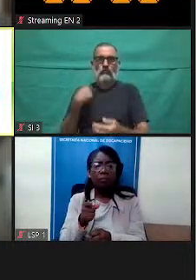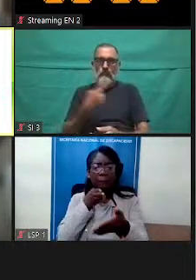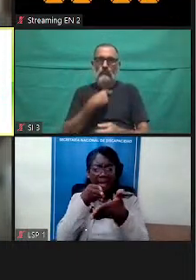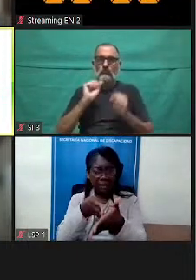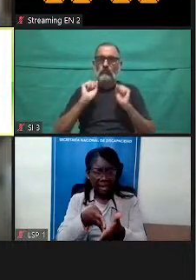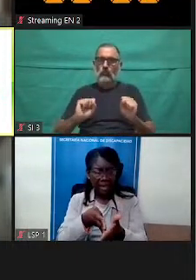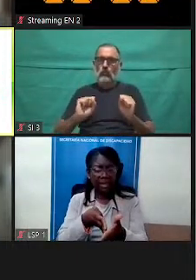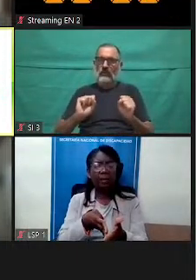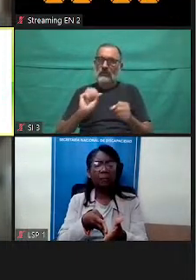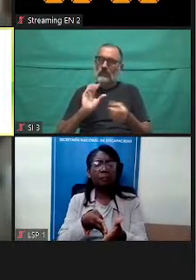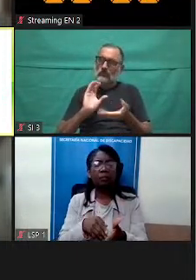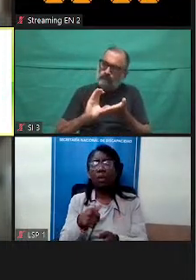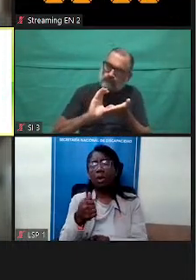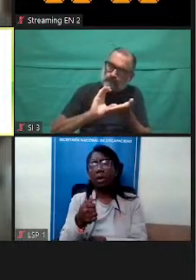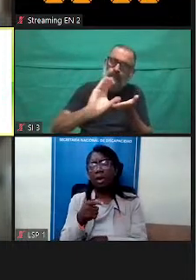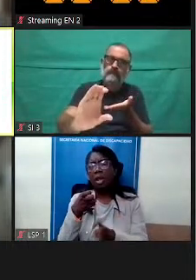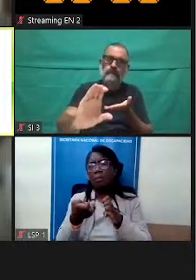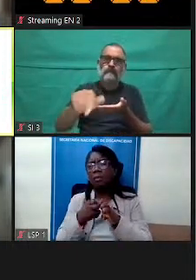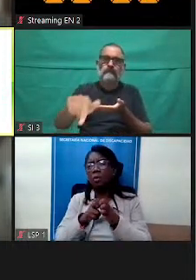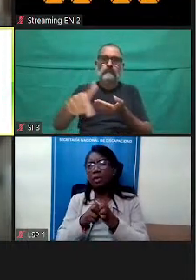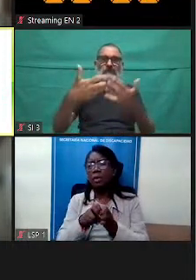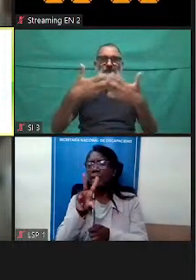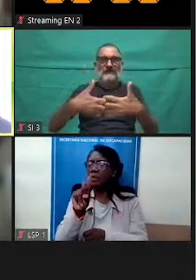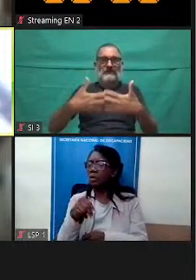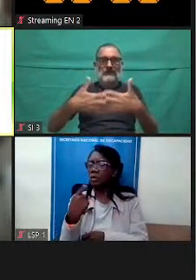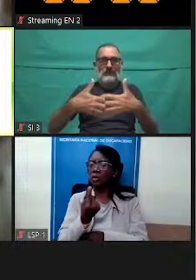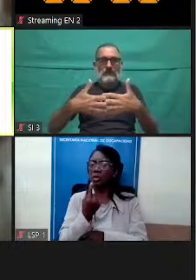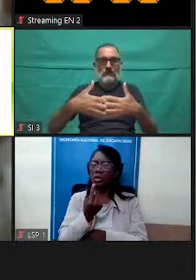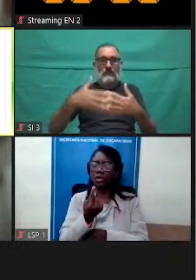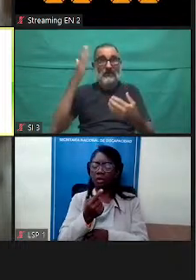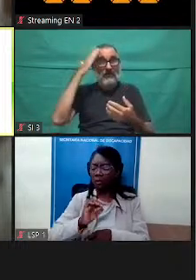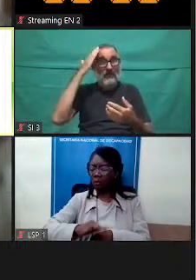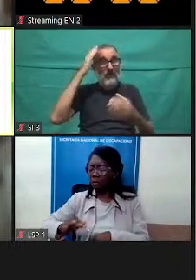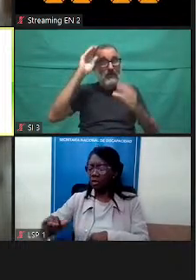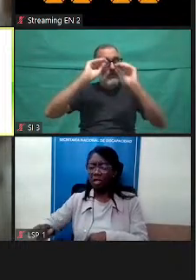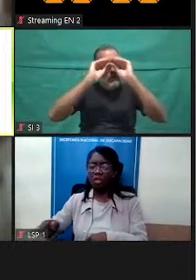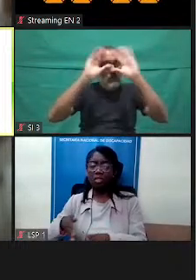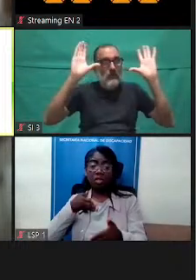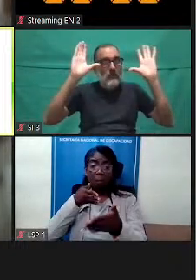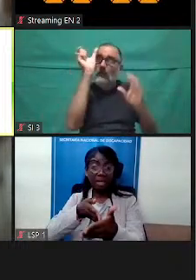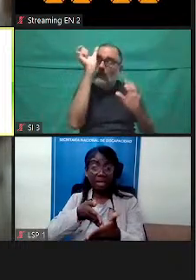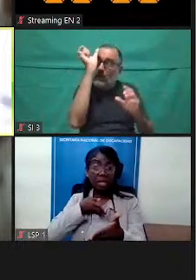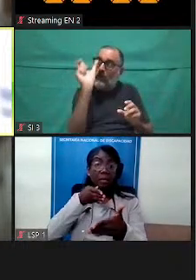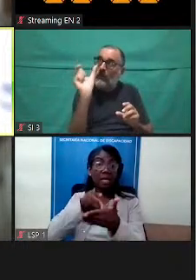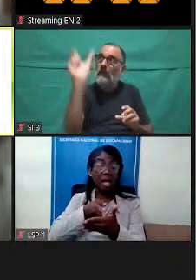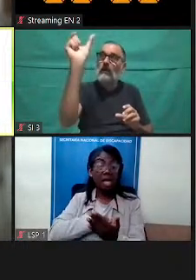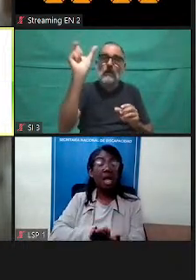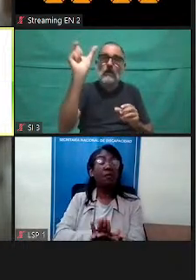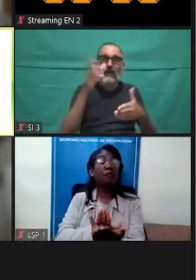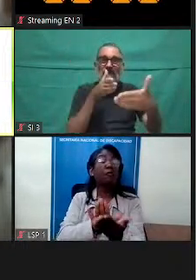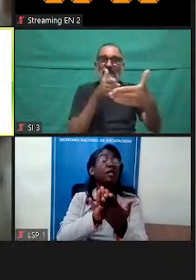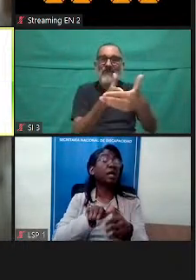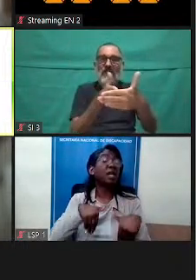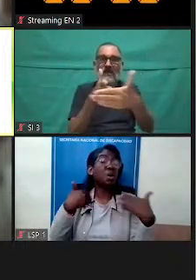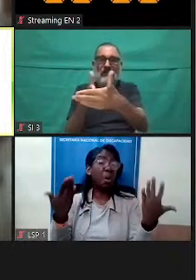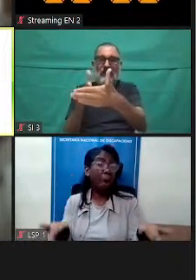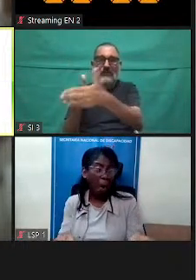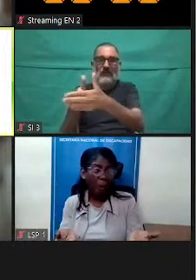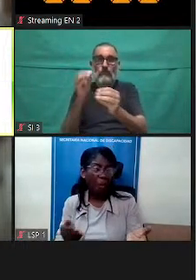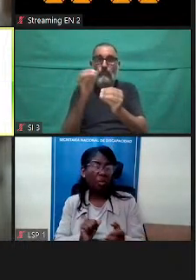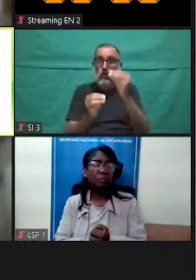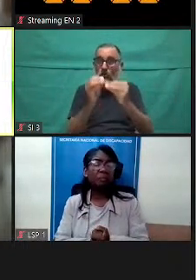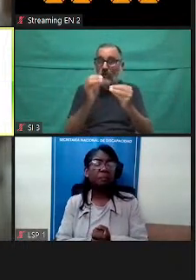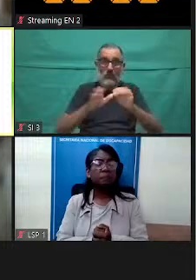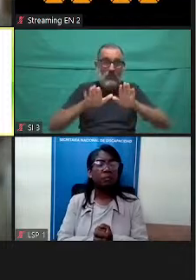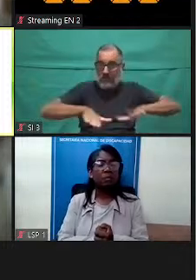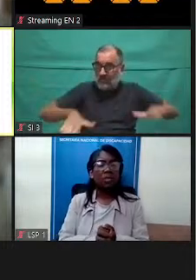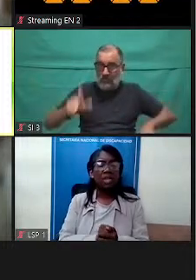understanding this barrier concept is not problems is not the children but the barriers that we need to face